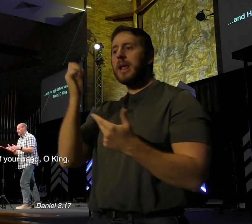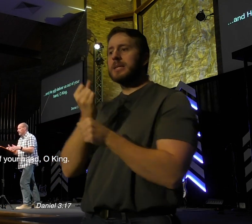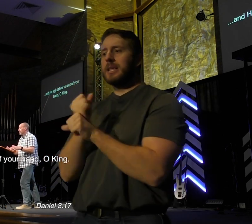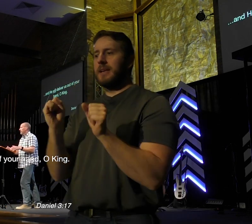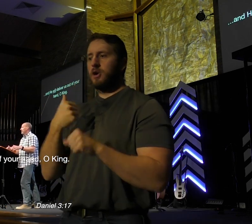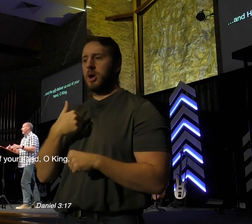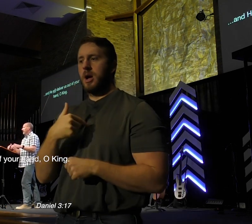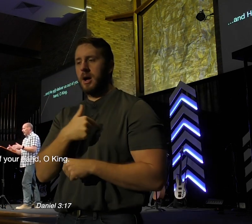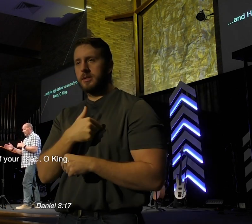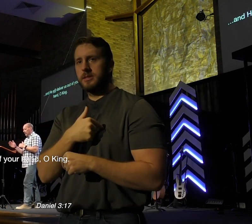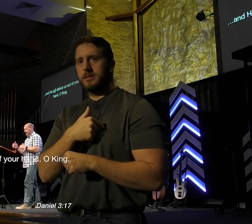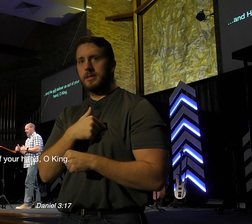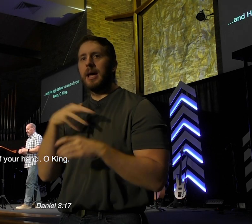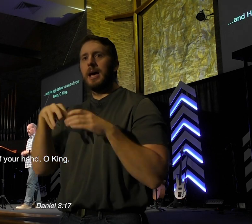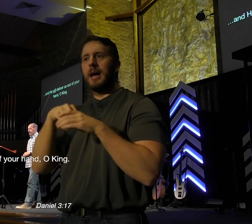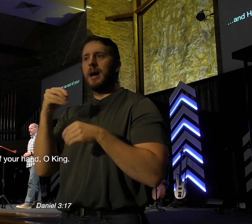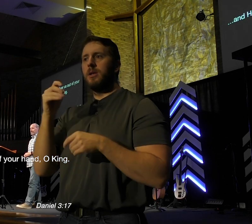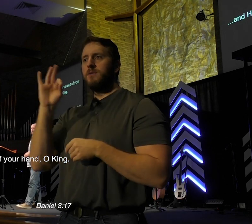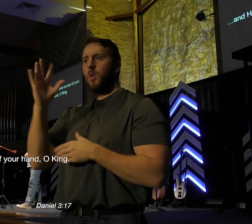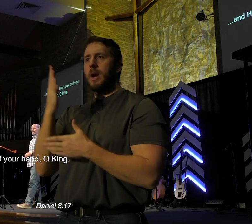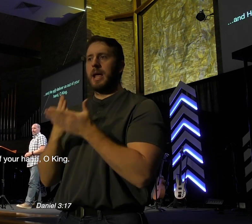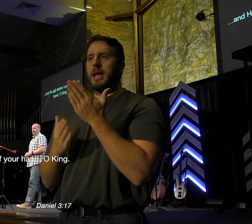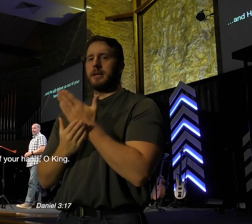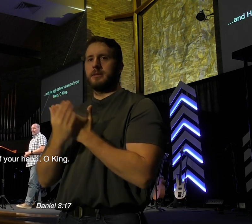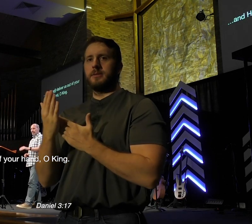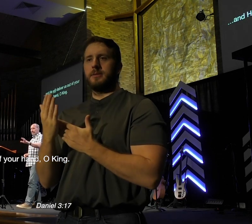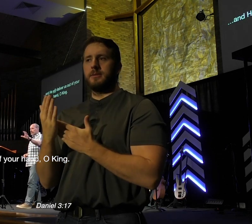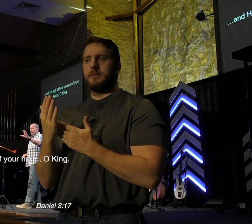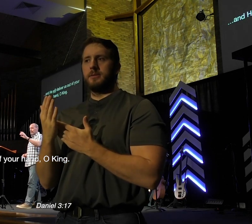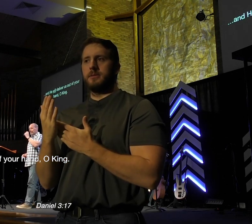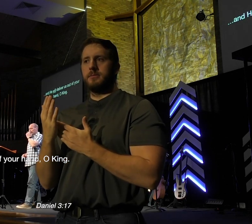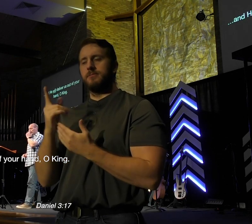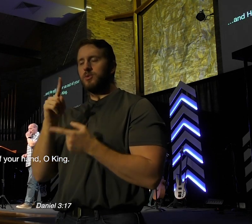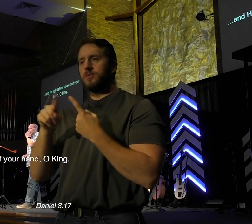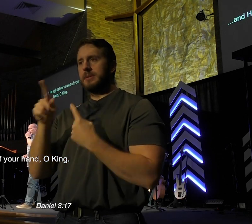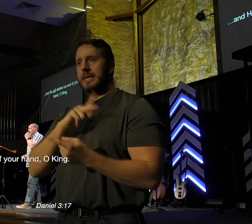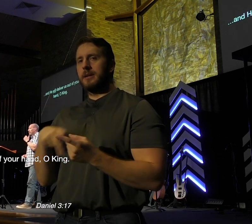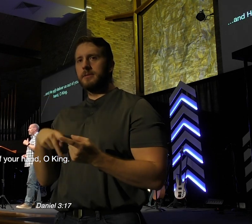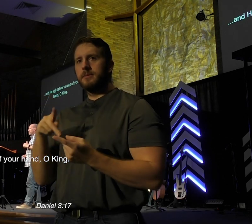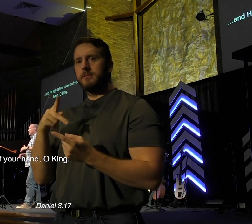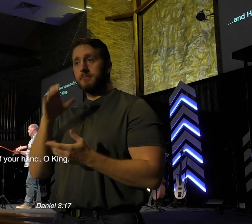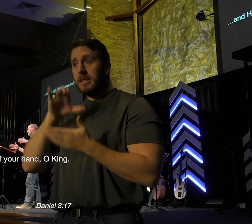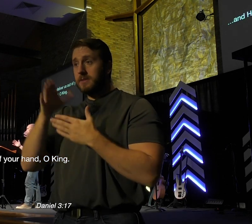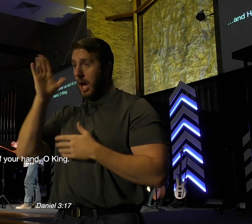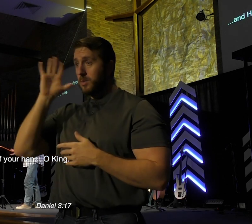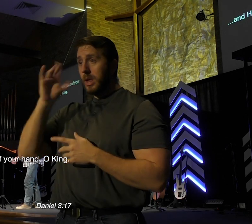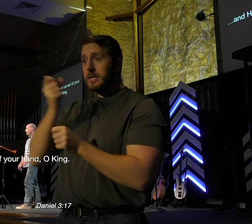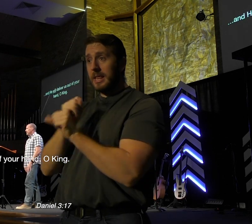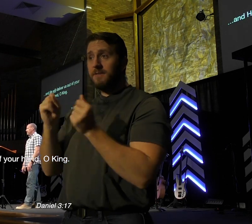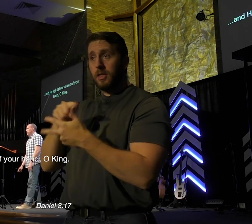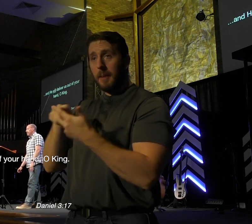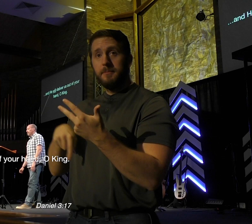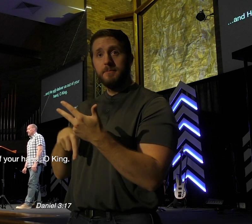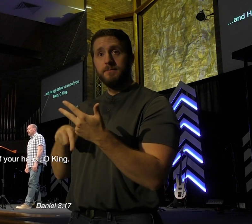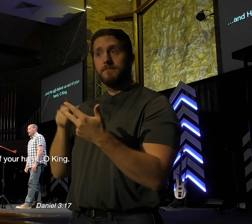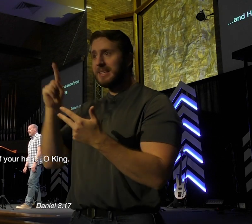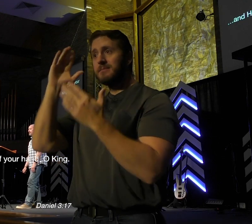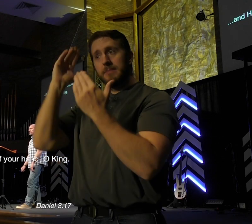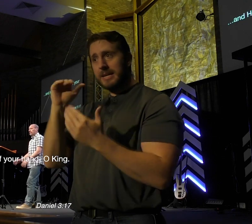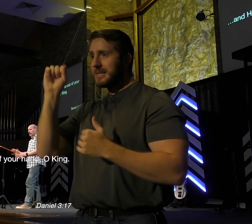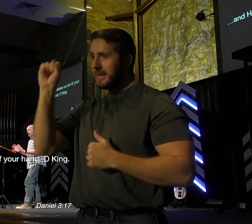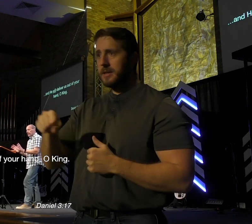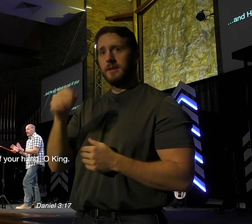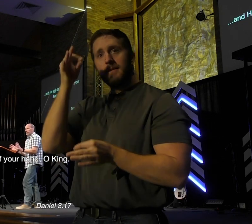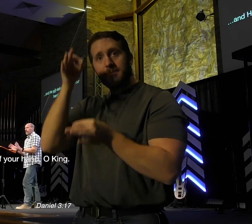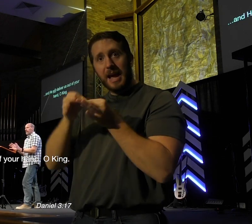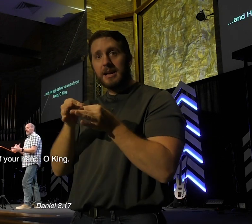deliver us out of your hand. They believed God would deliver them. They expected he would. That's what faith says.